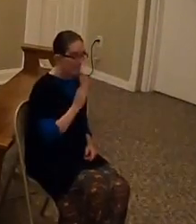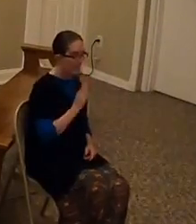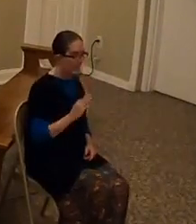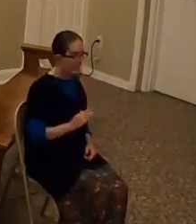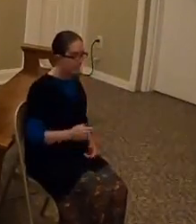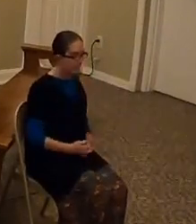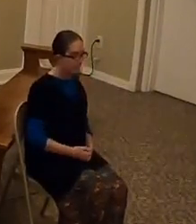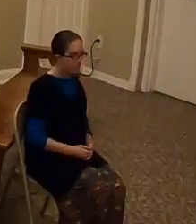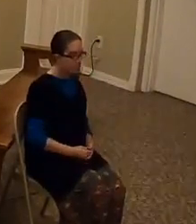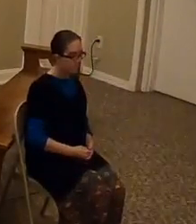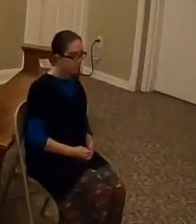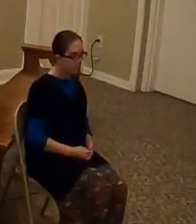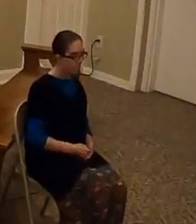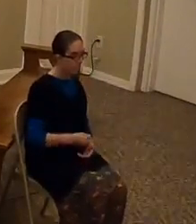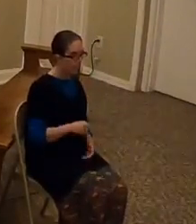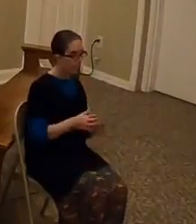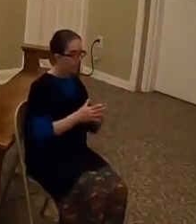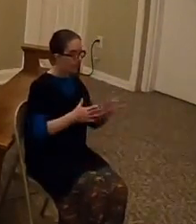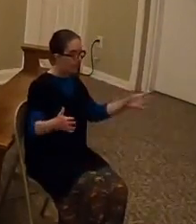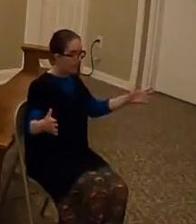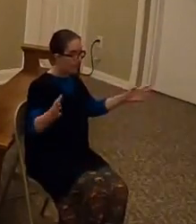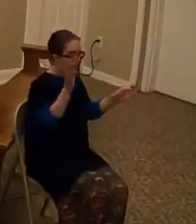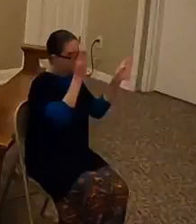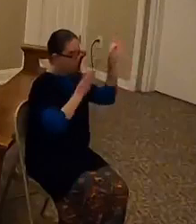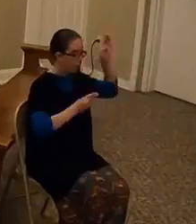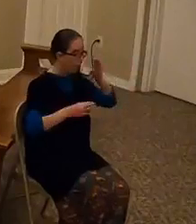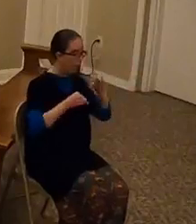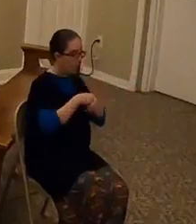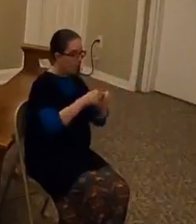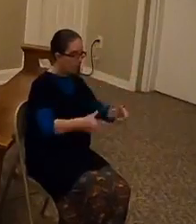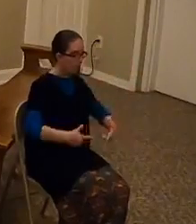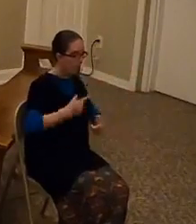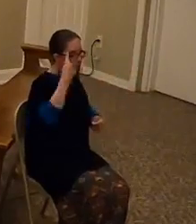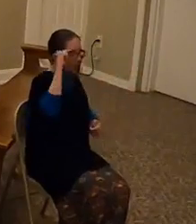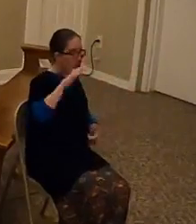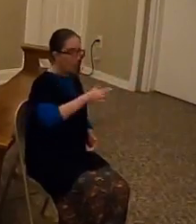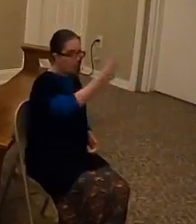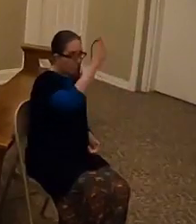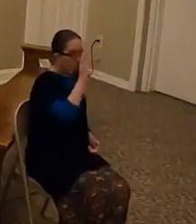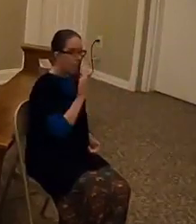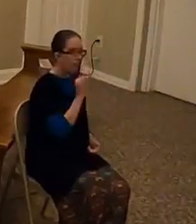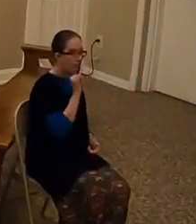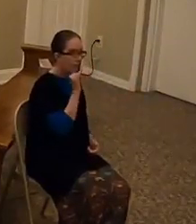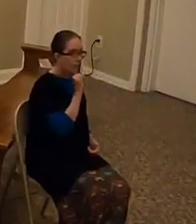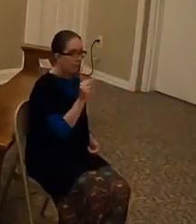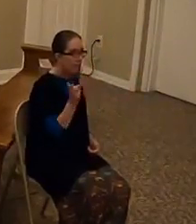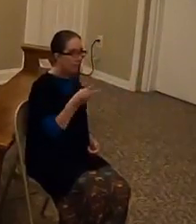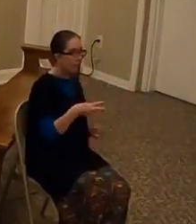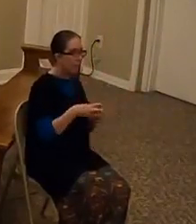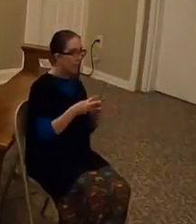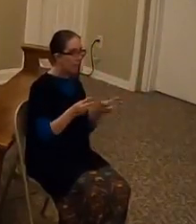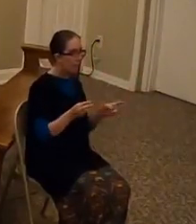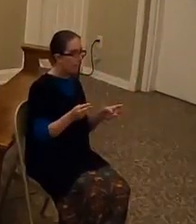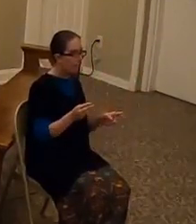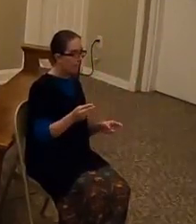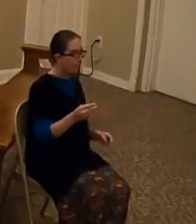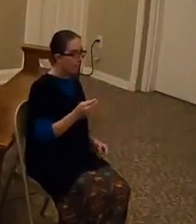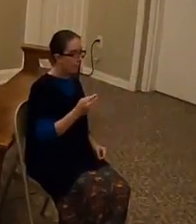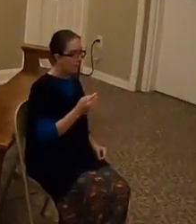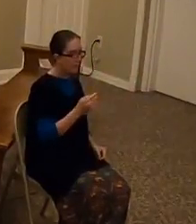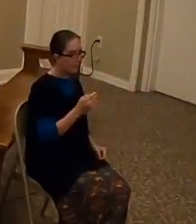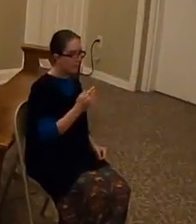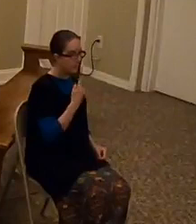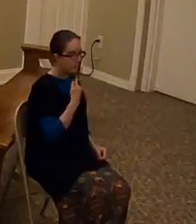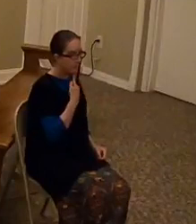okay? The biggest problem in living for God nowadays is we're so tuned into the